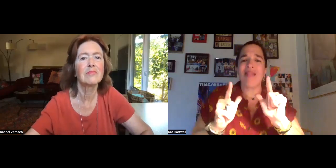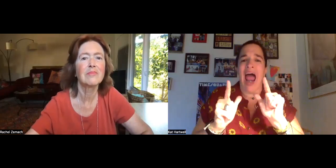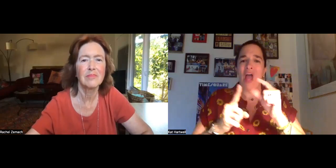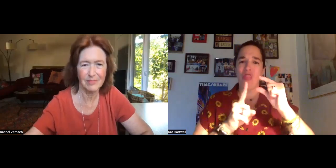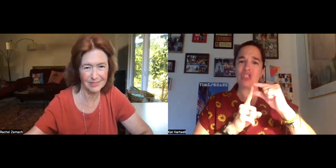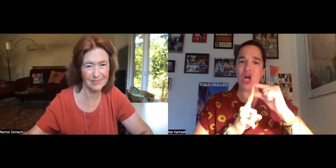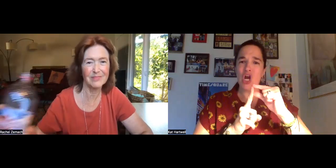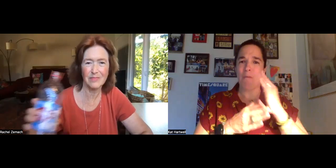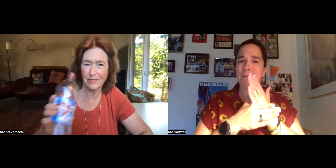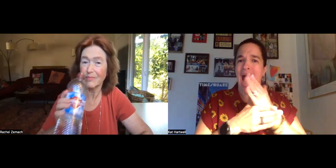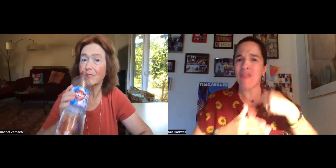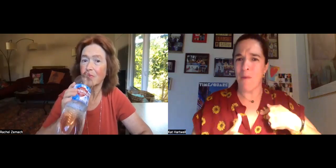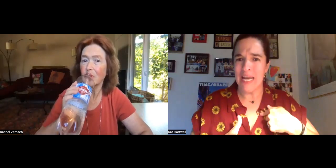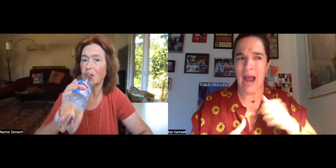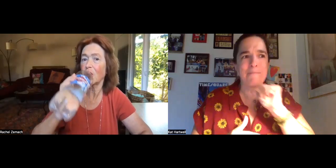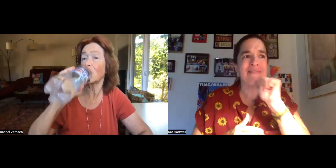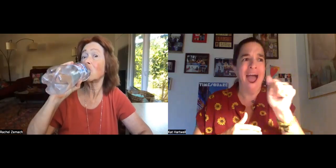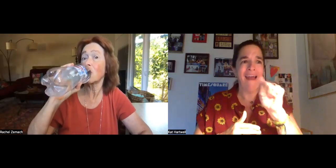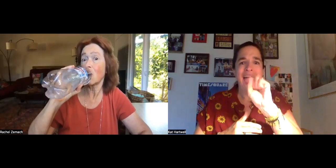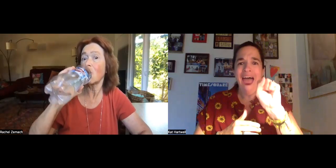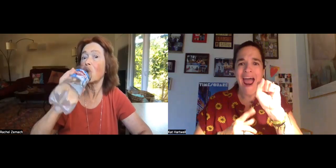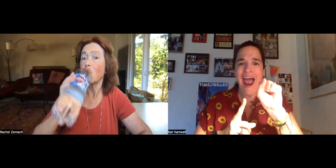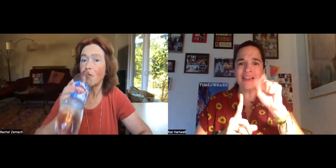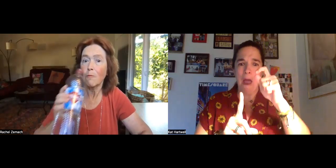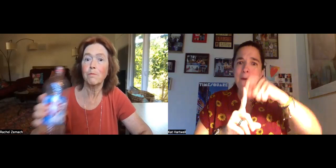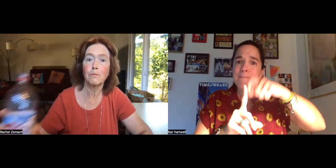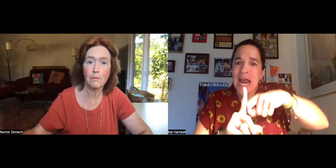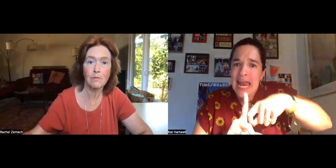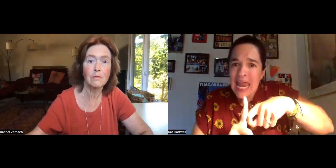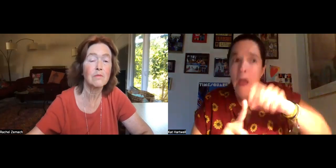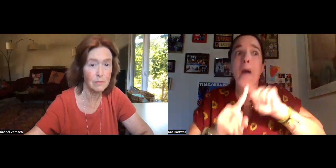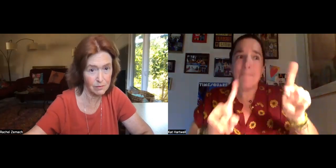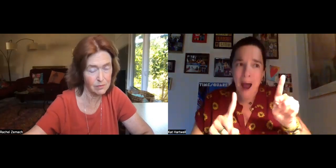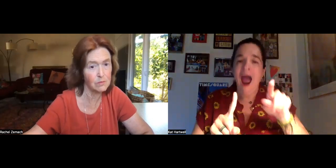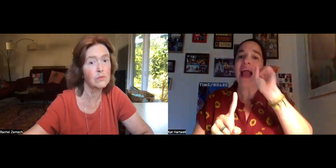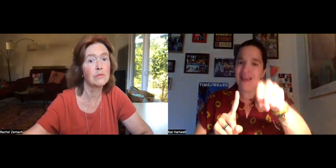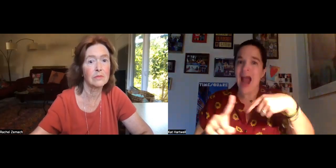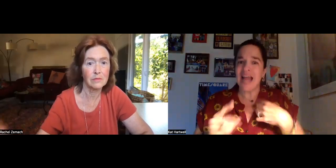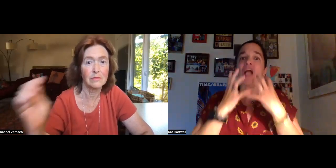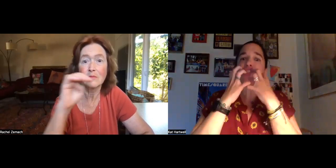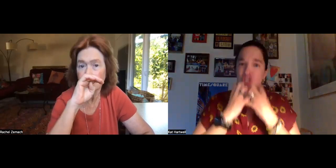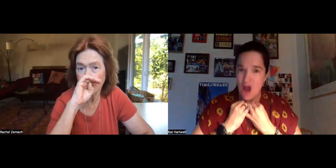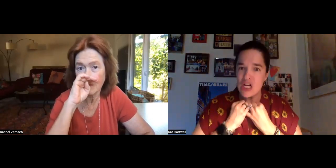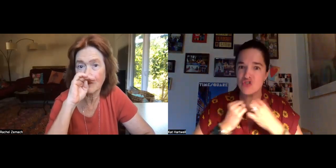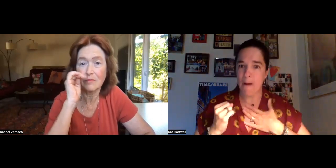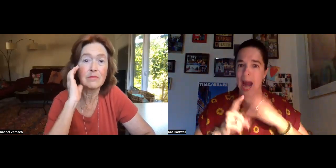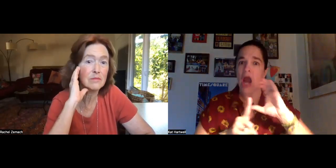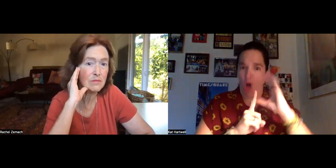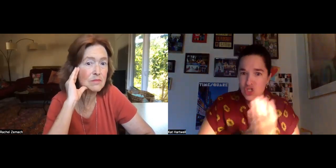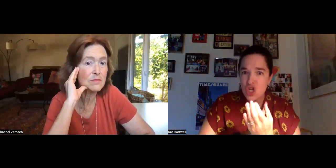let the term bother me. I'm not as picky. But that I cherish my